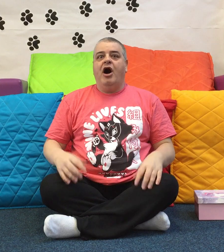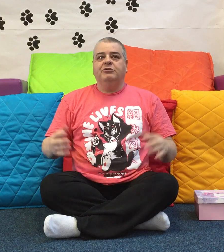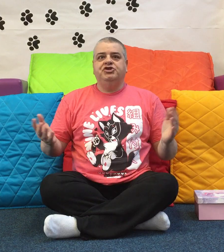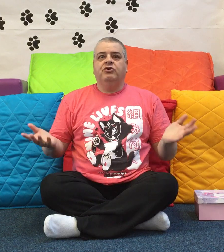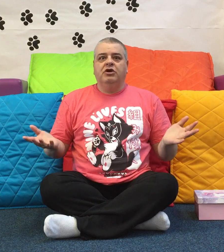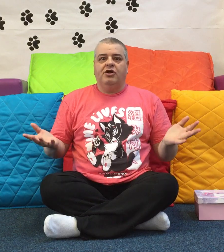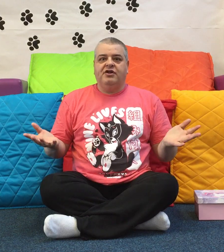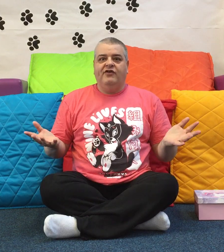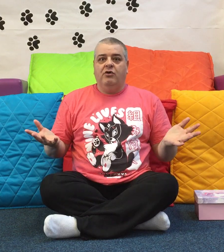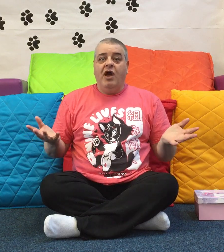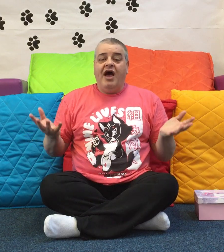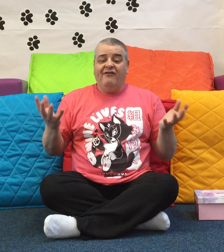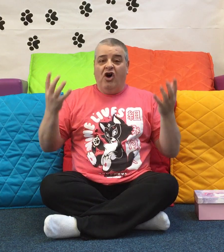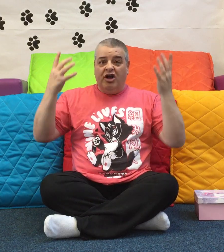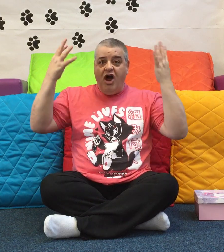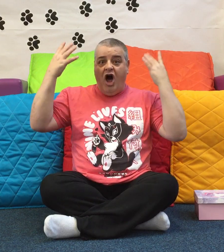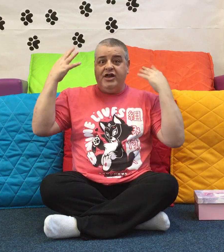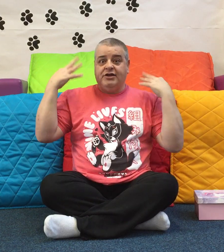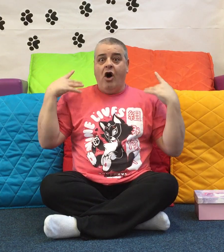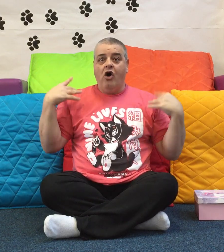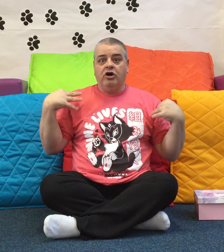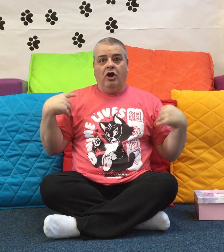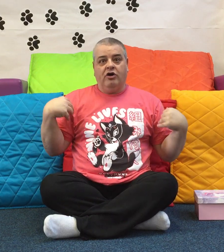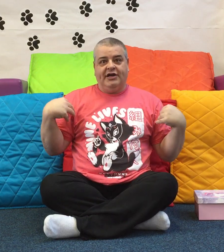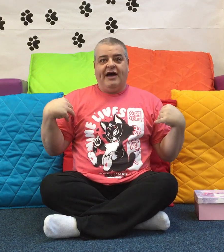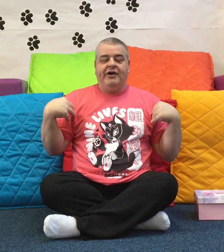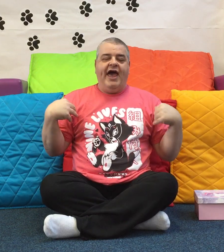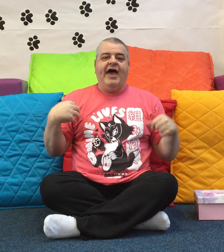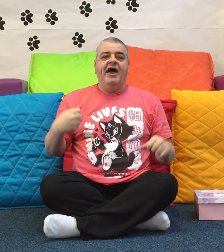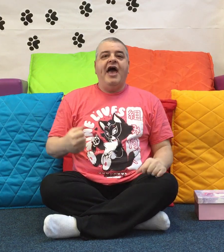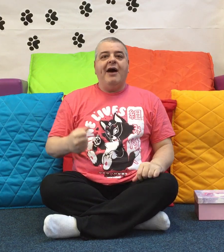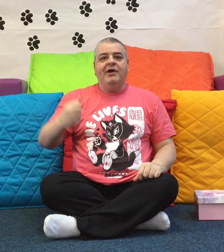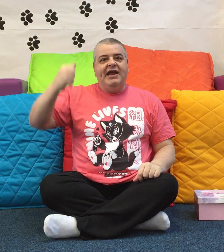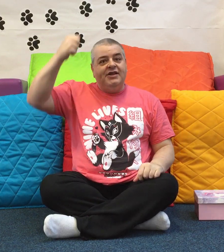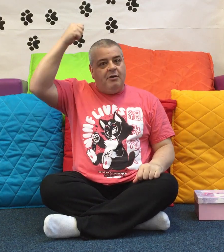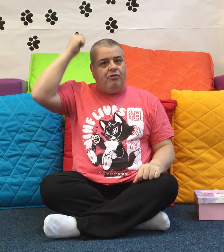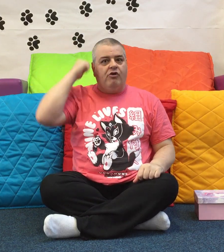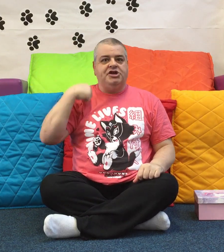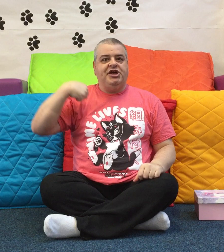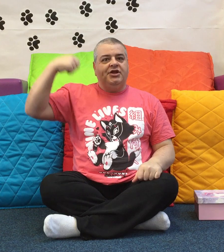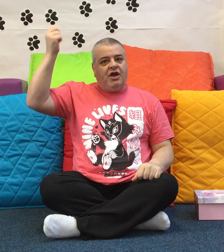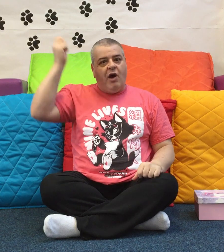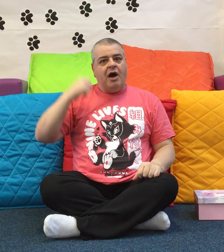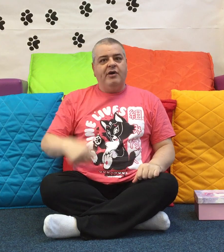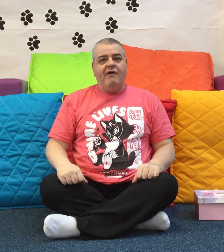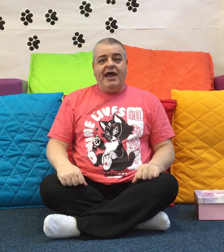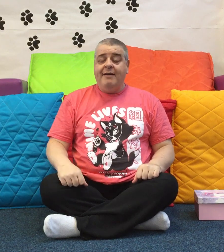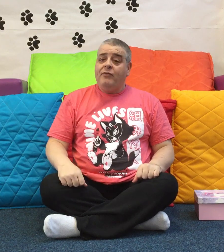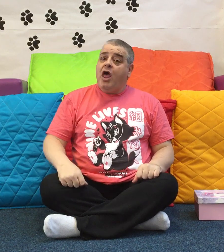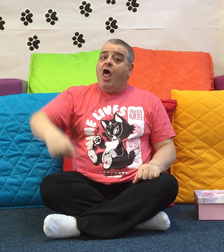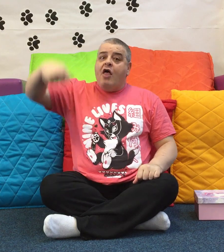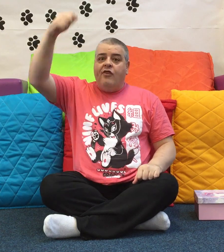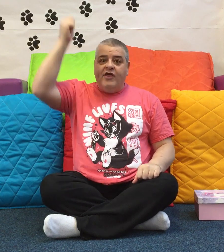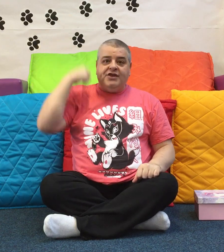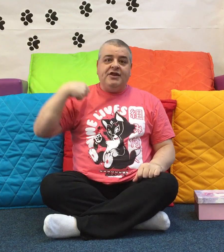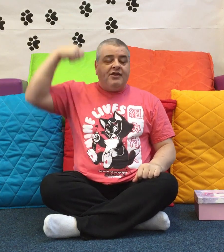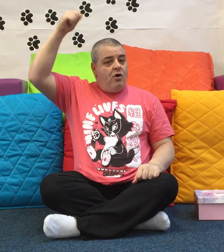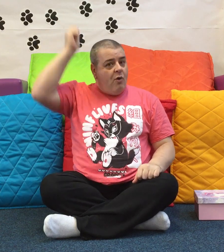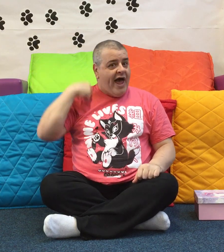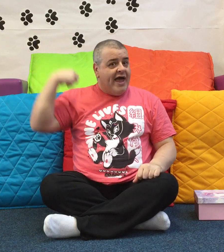but I'm sure lots of you have got nice, long, lockdown hair, and we need to brush it. So, are we ready? This is the way